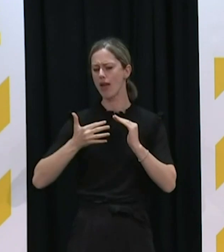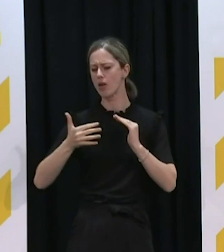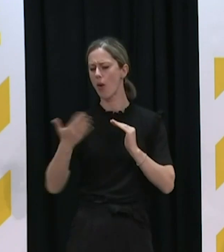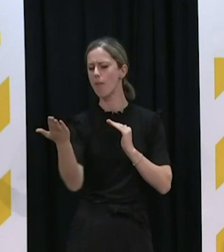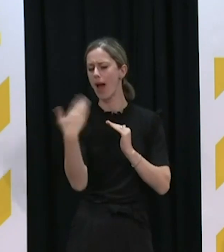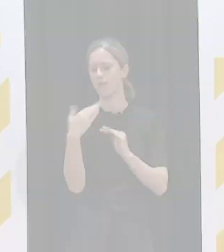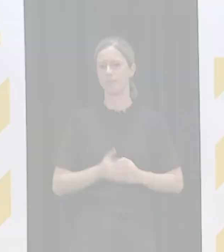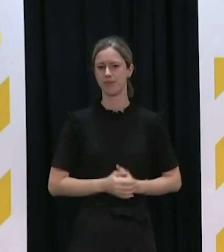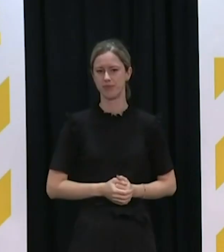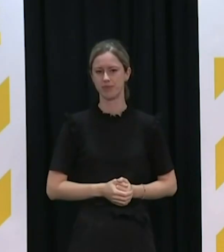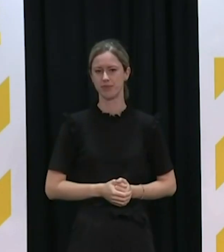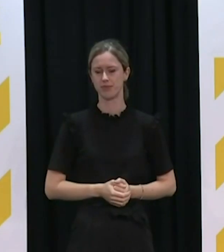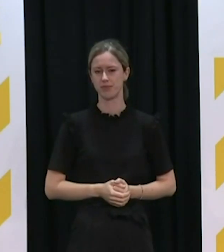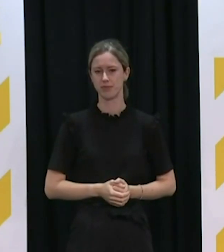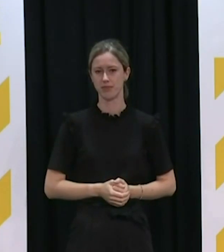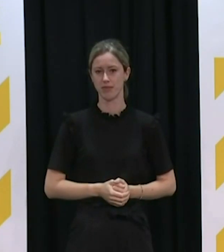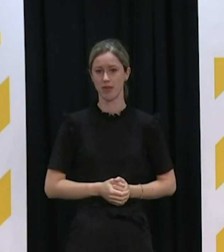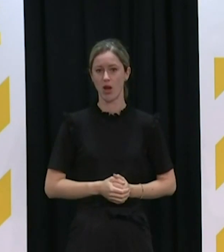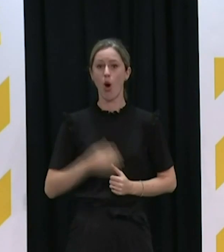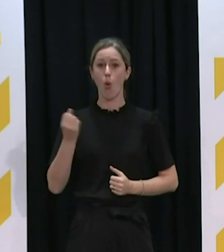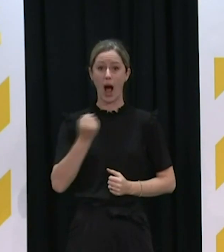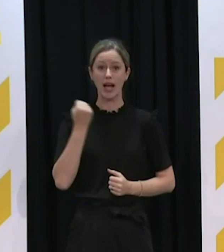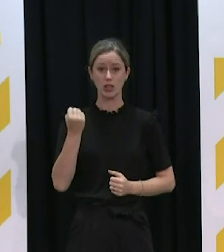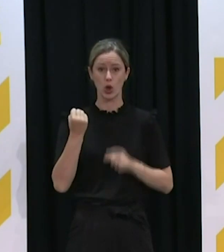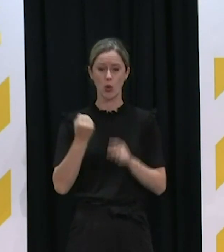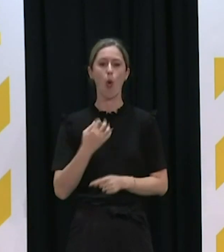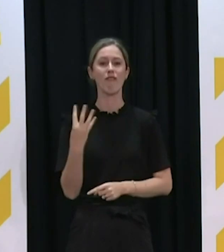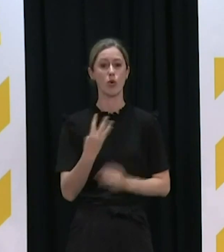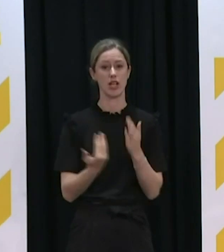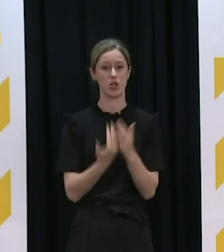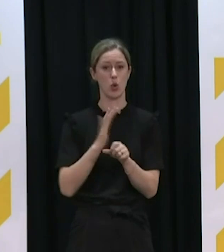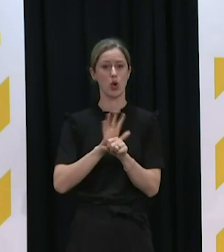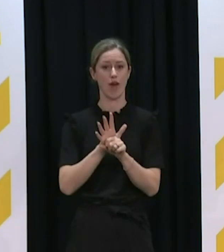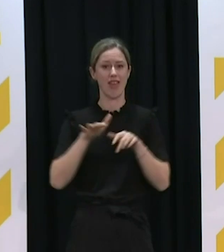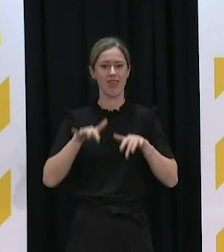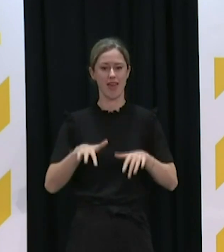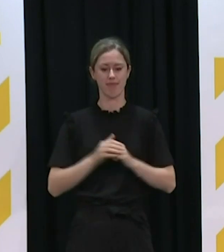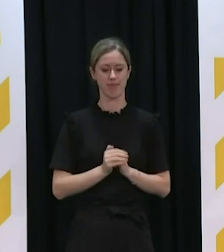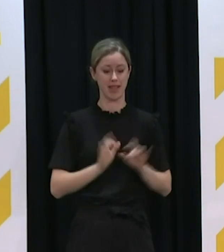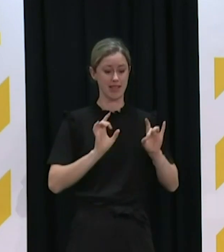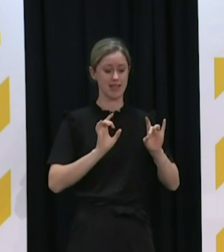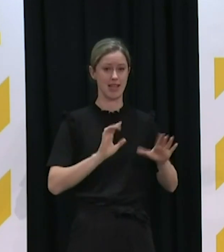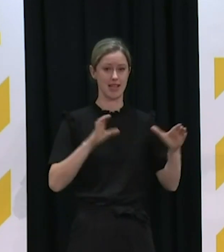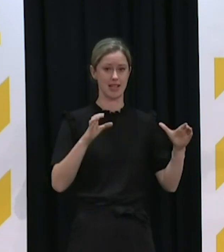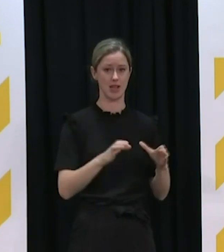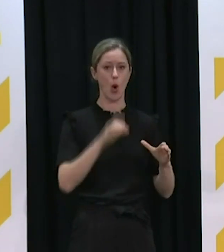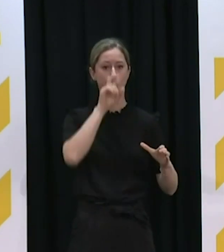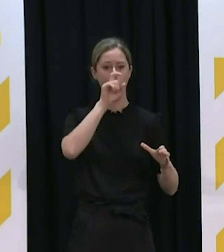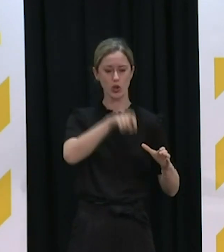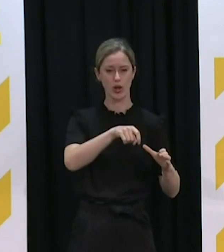a negative result. Moving down to the Waikato, as I said, 14 new cases there. Of these, 10 are in